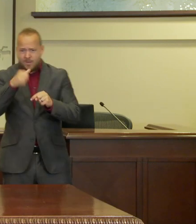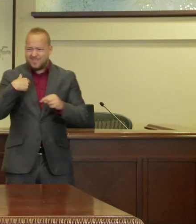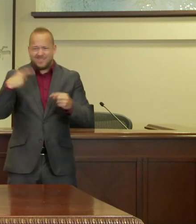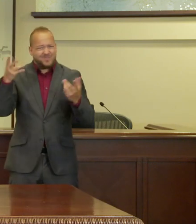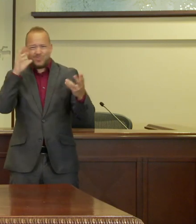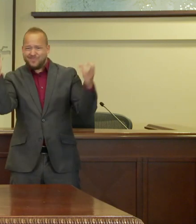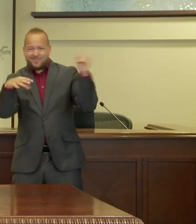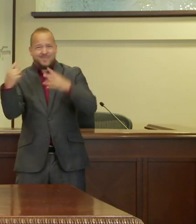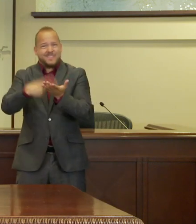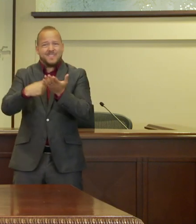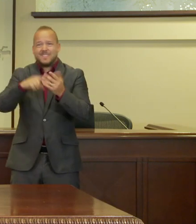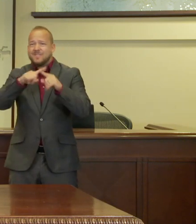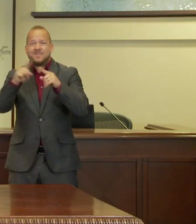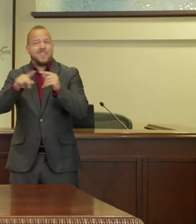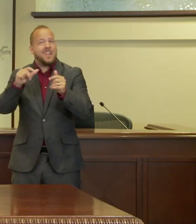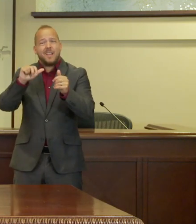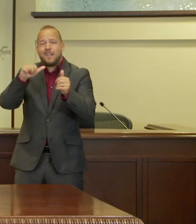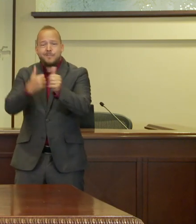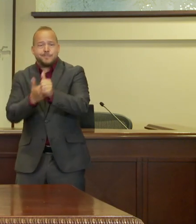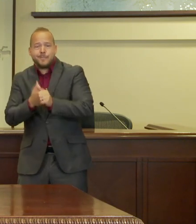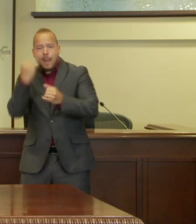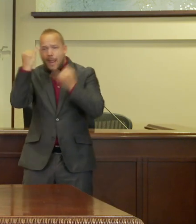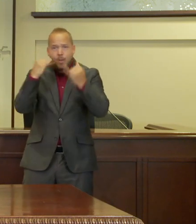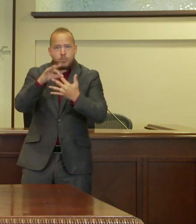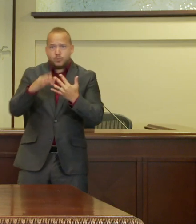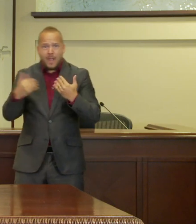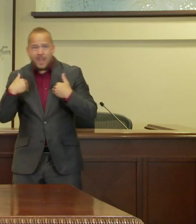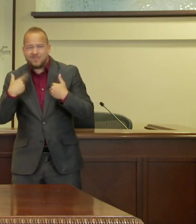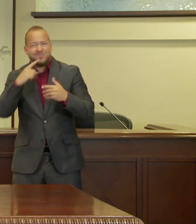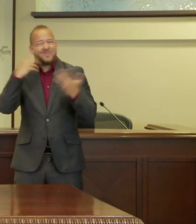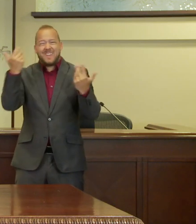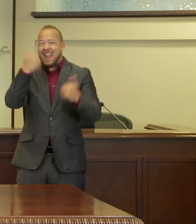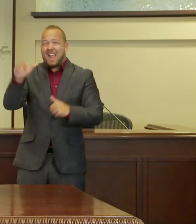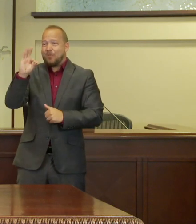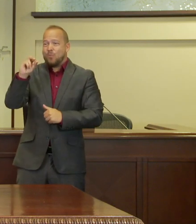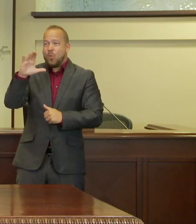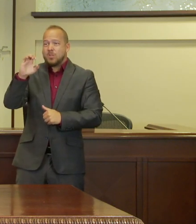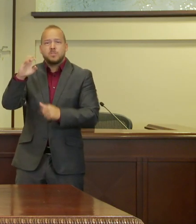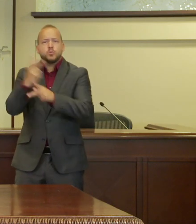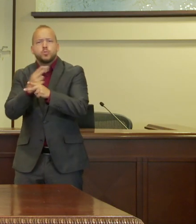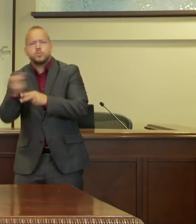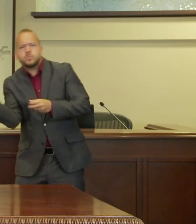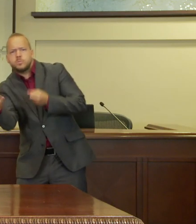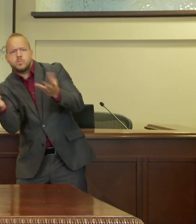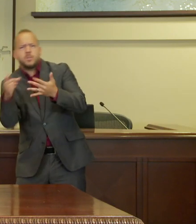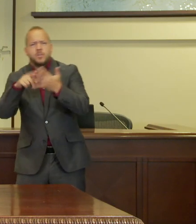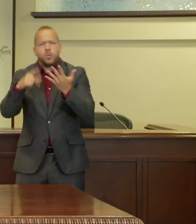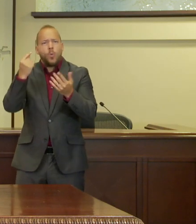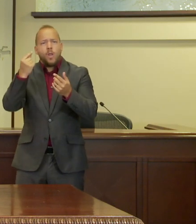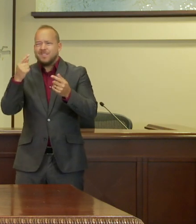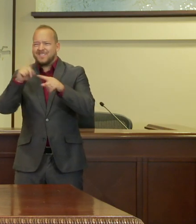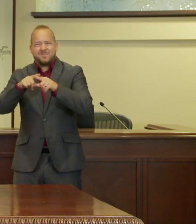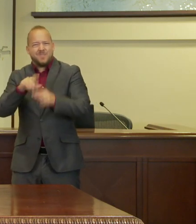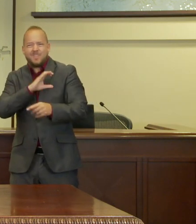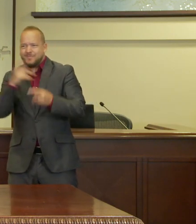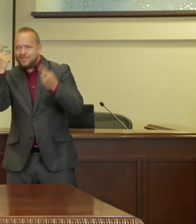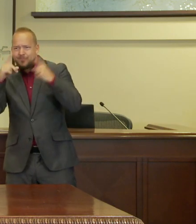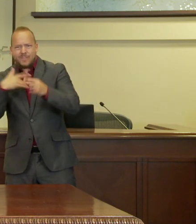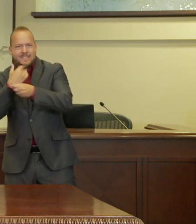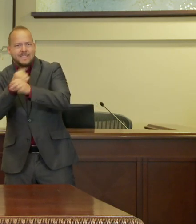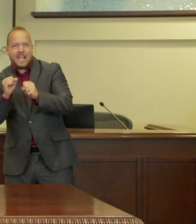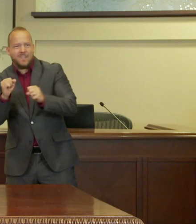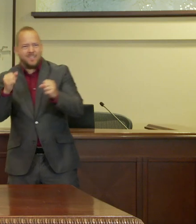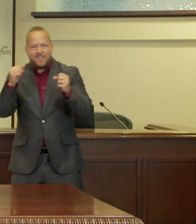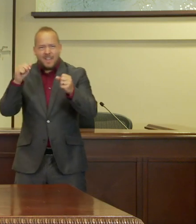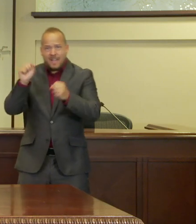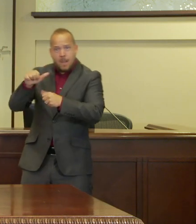incident commanders make different decisions based on the circumstances. You had said that you are moving some